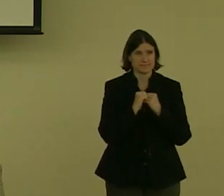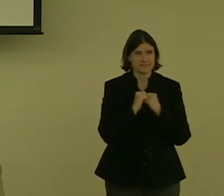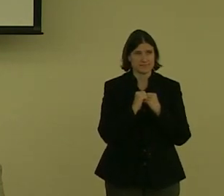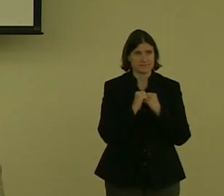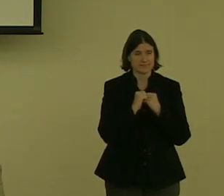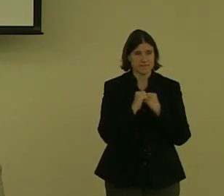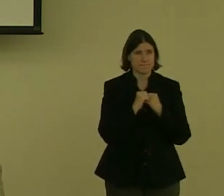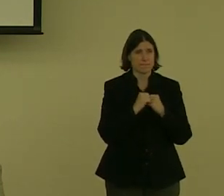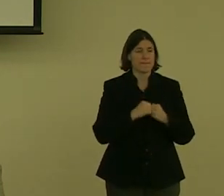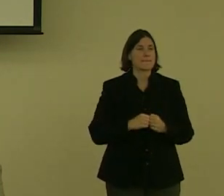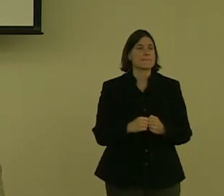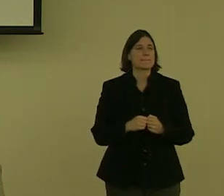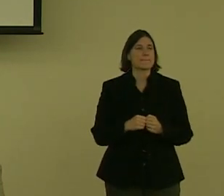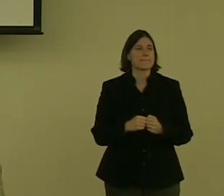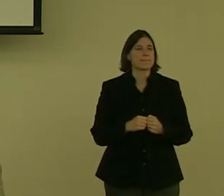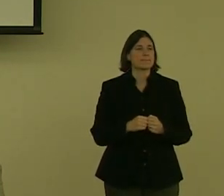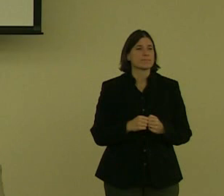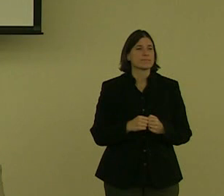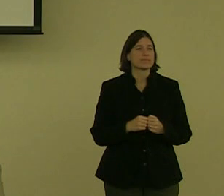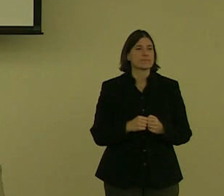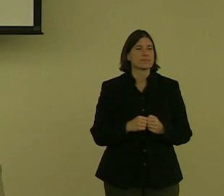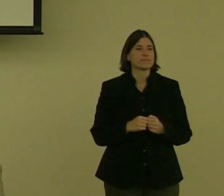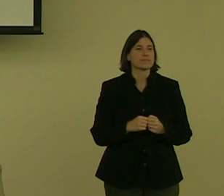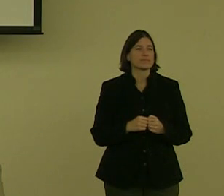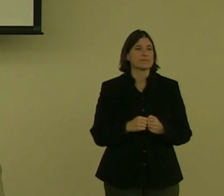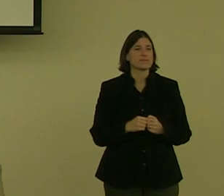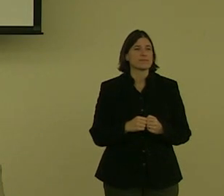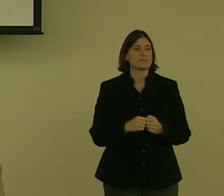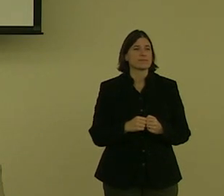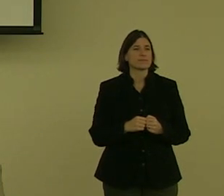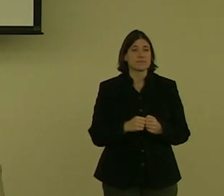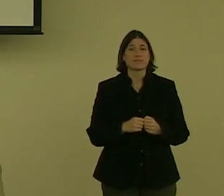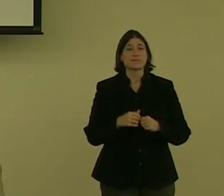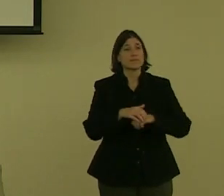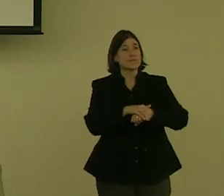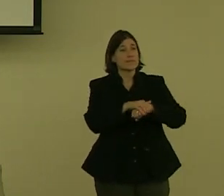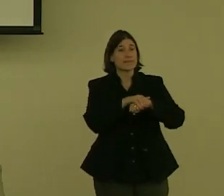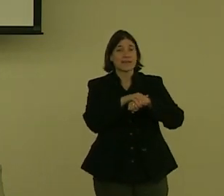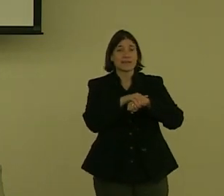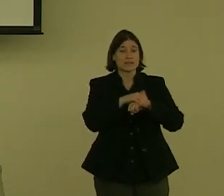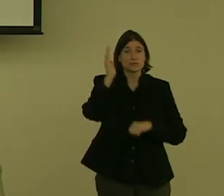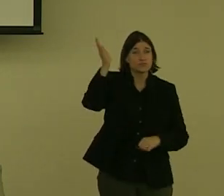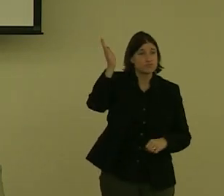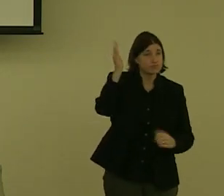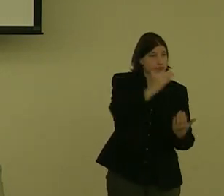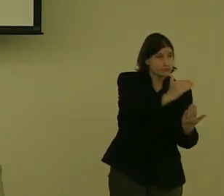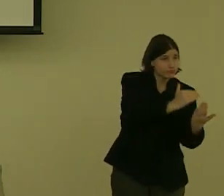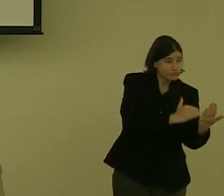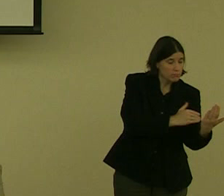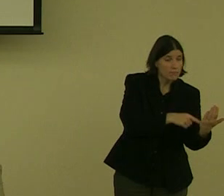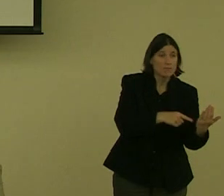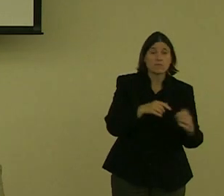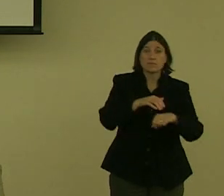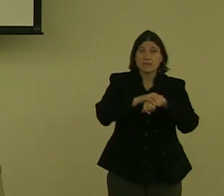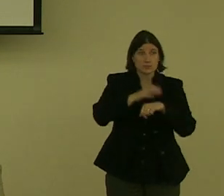when an English department gets to expand its, or when any department gets to expand its scope, bringing in more students, being able